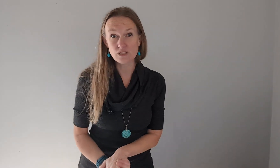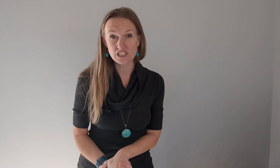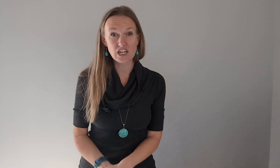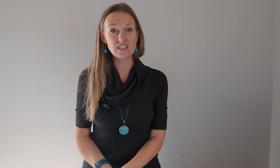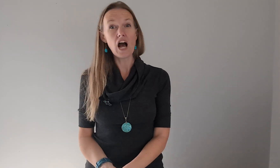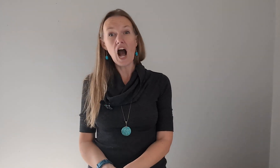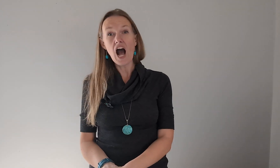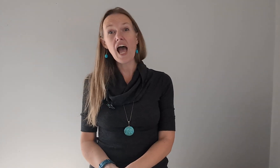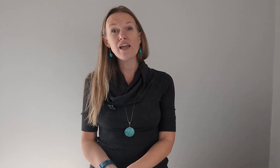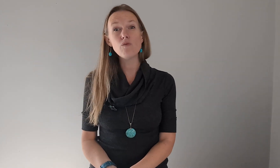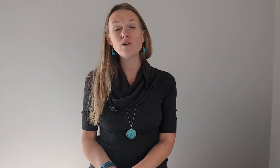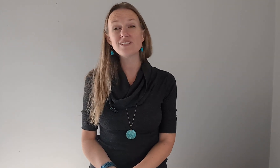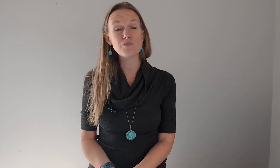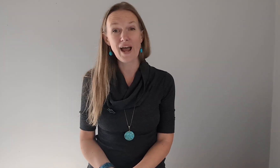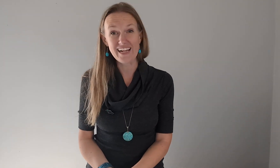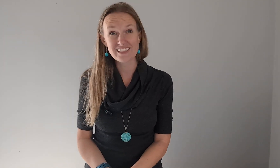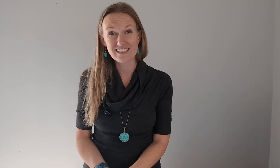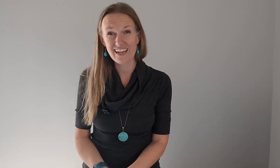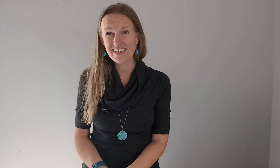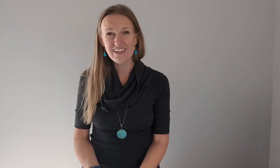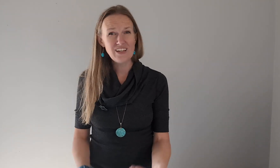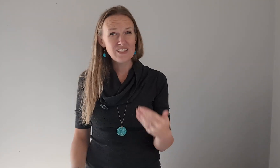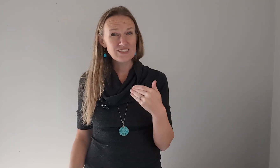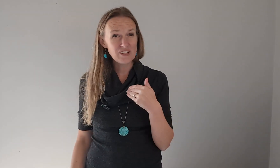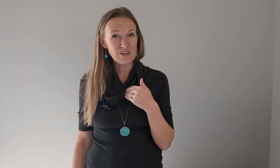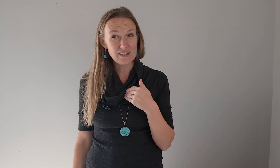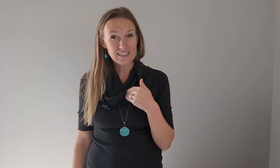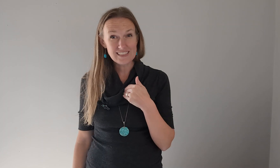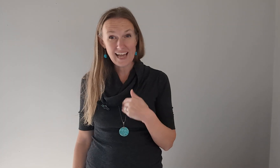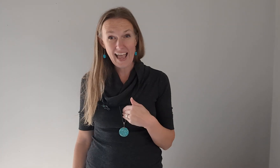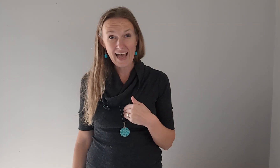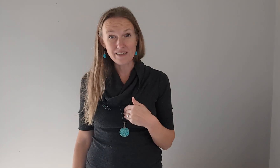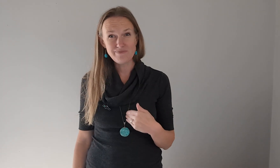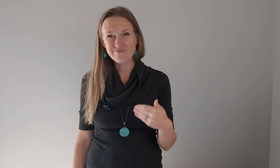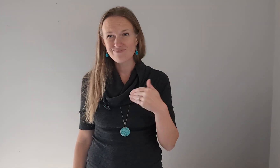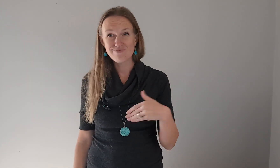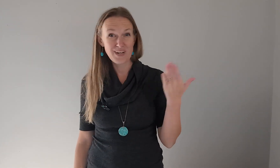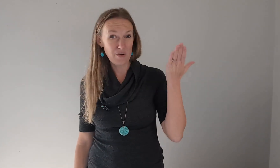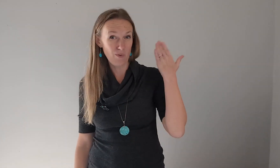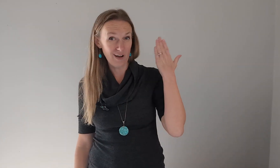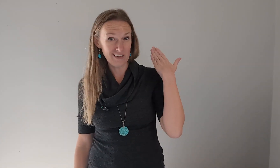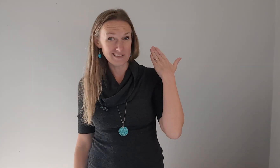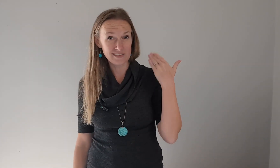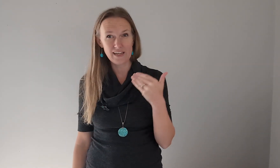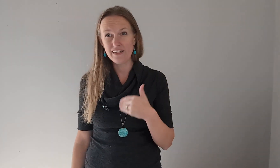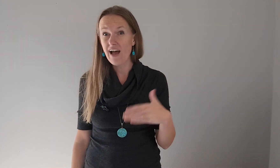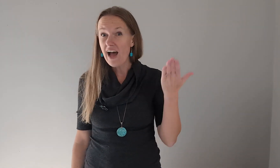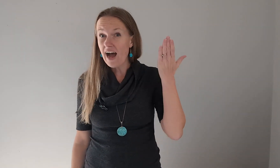to start, I was a wretch. Okay, so this is I am, but I was. Okay,